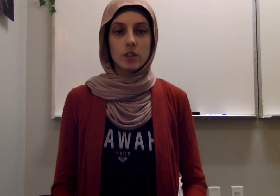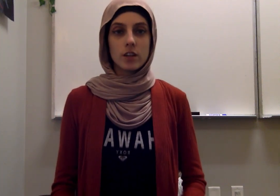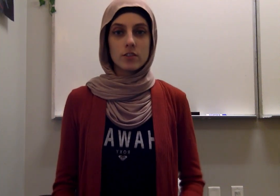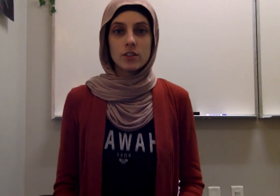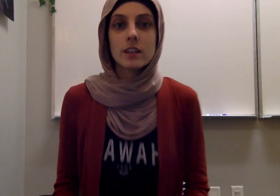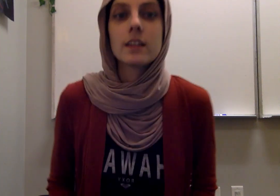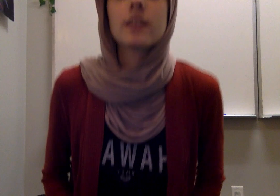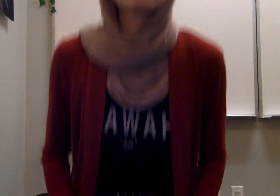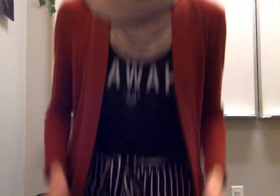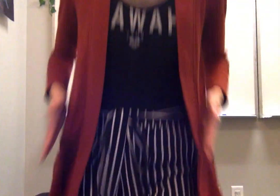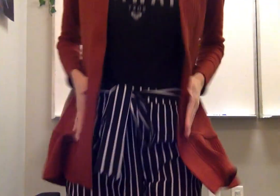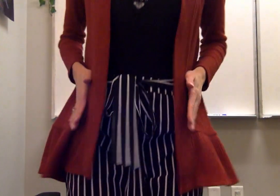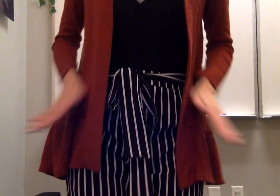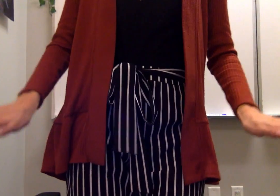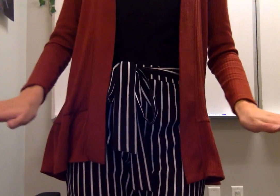Skirt. Skirt.